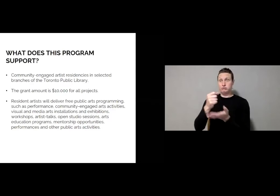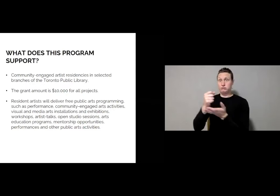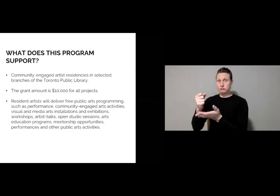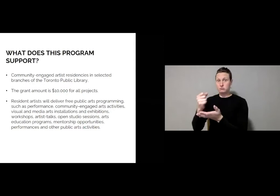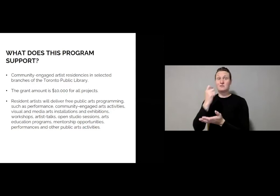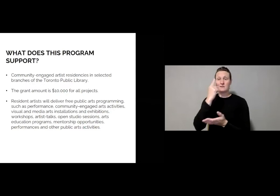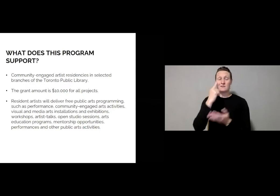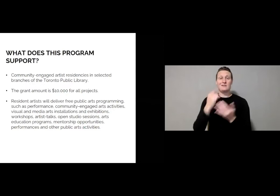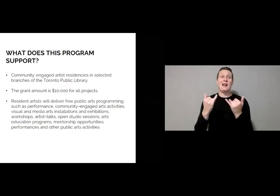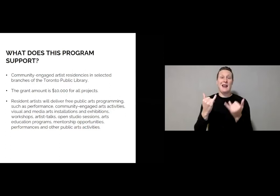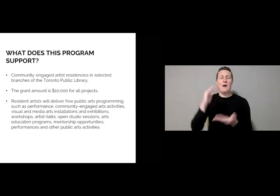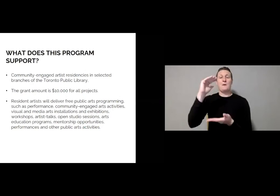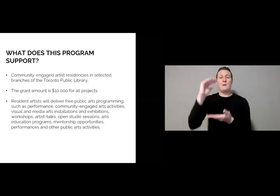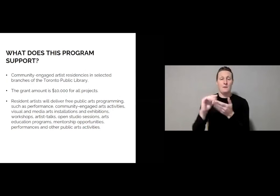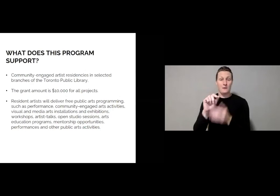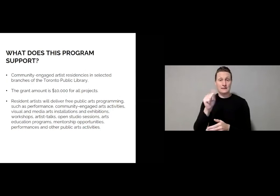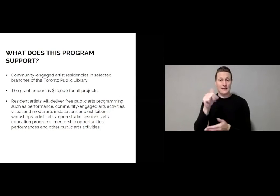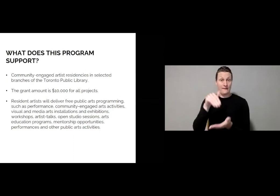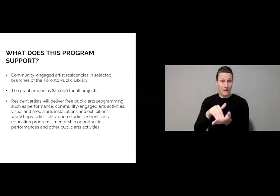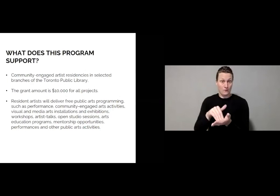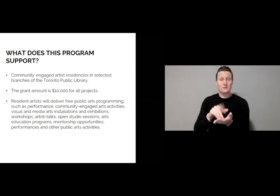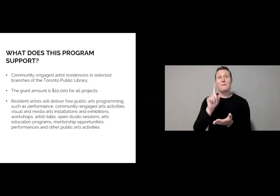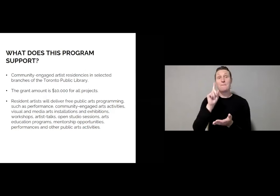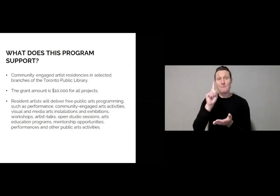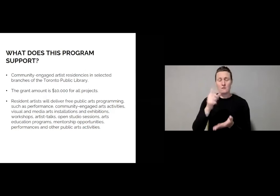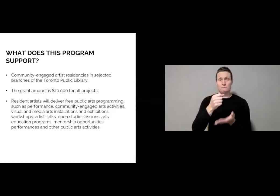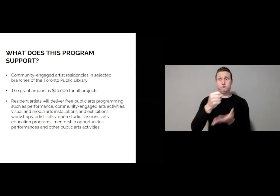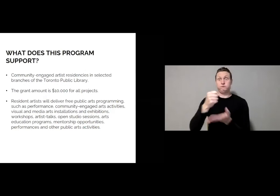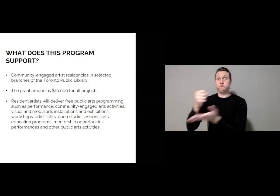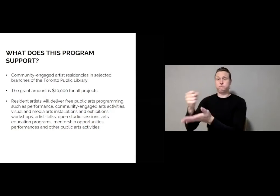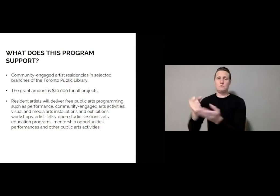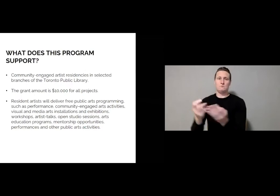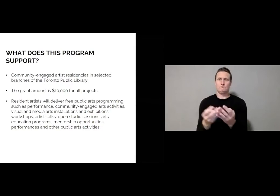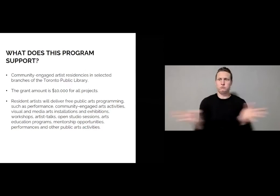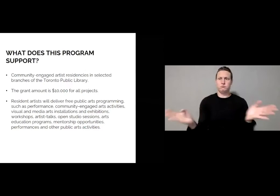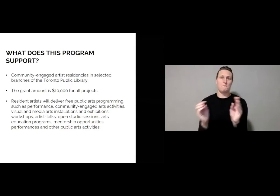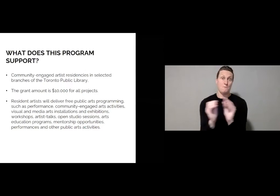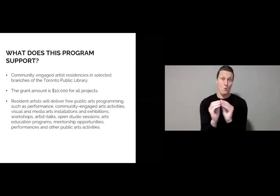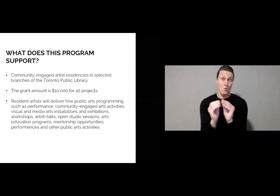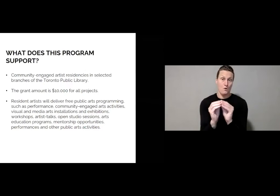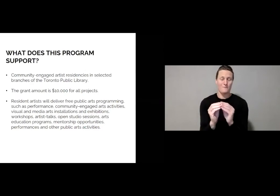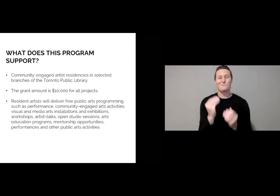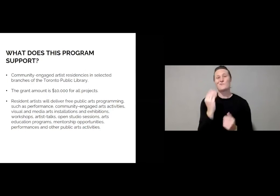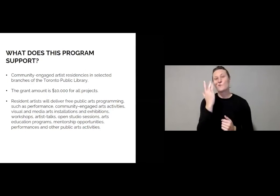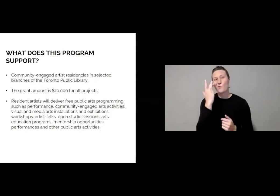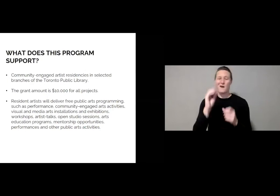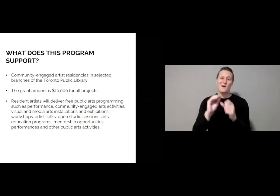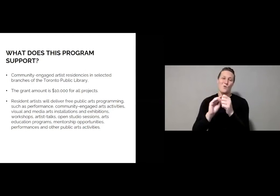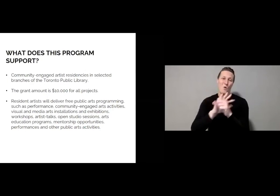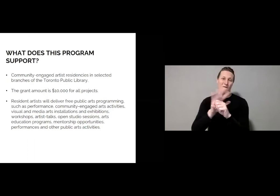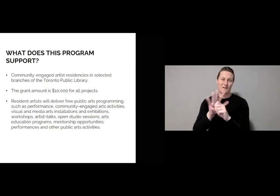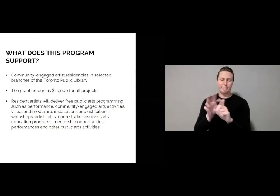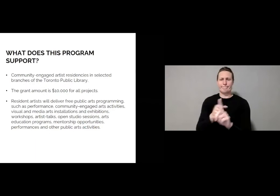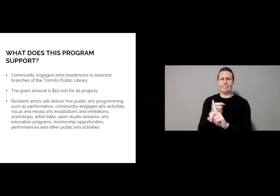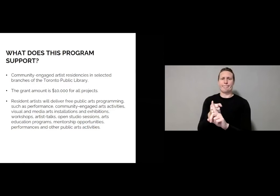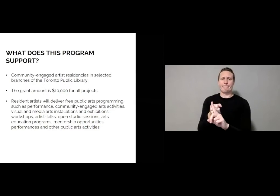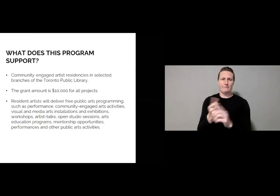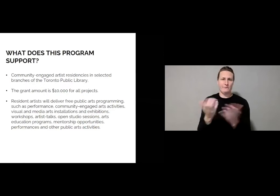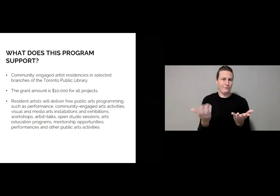And COVID is partially the reason that we're doing this. There just isn't that intensive access to programming time and